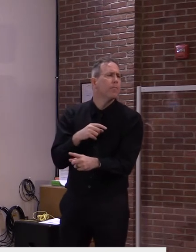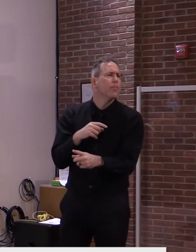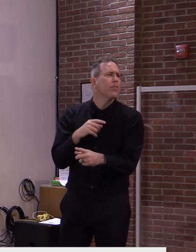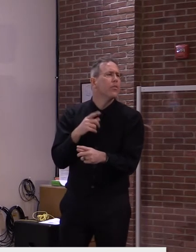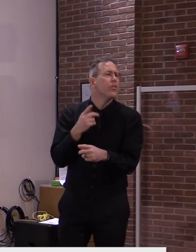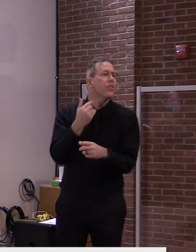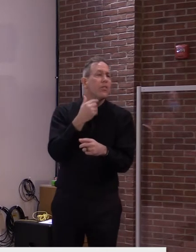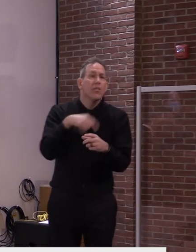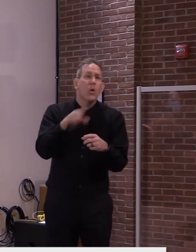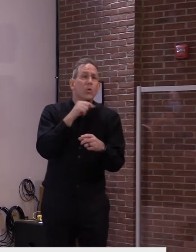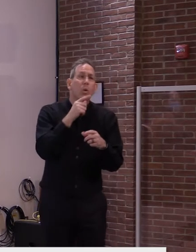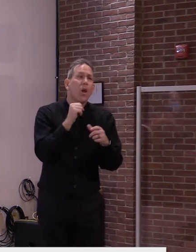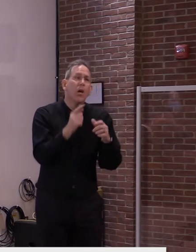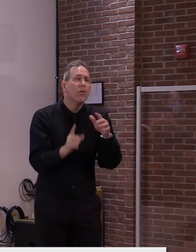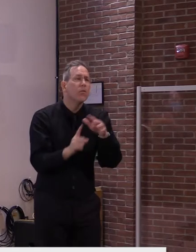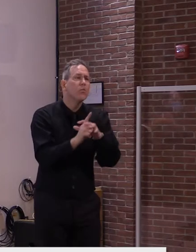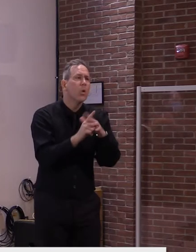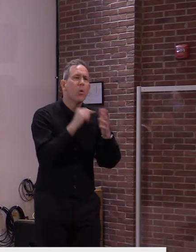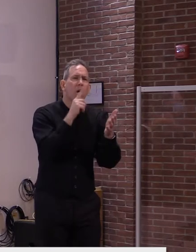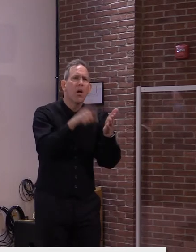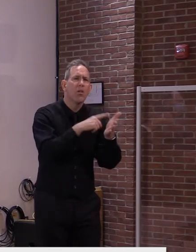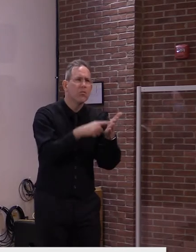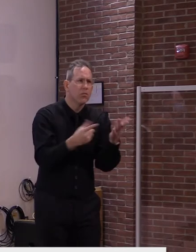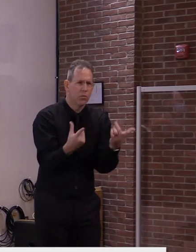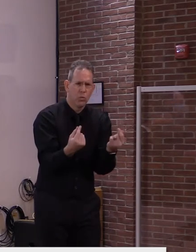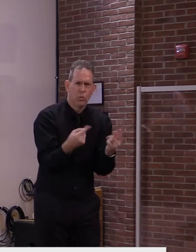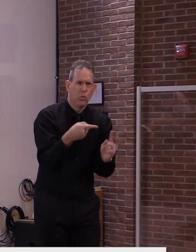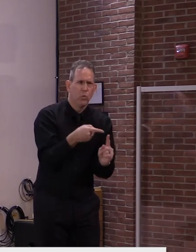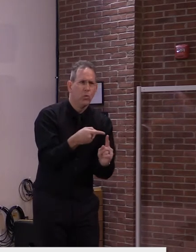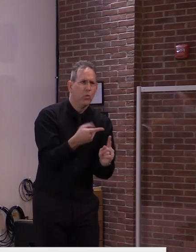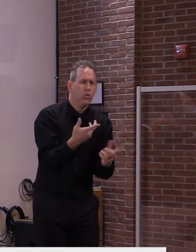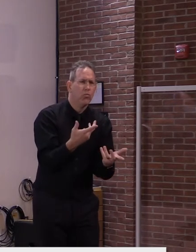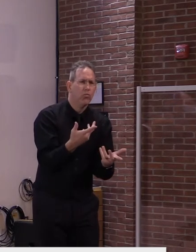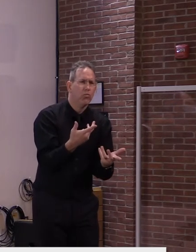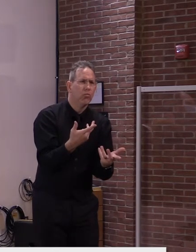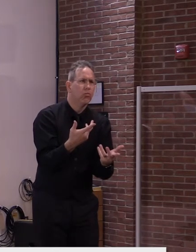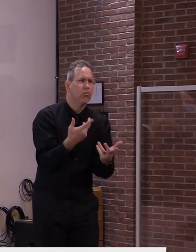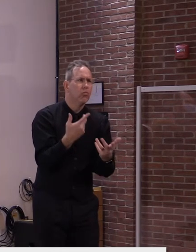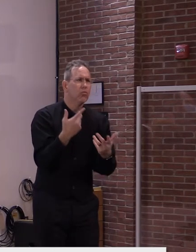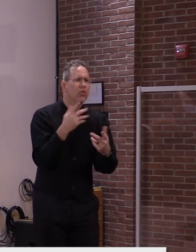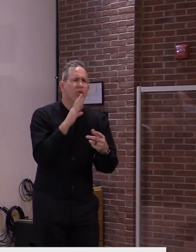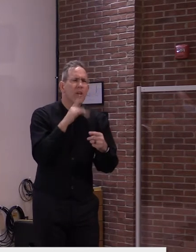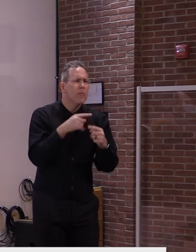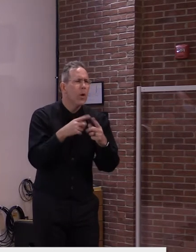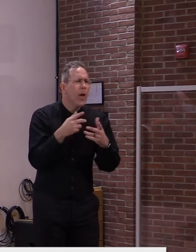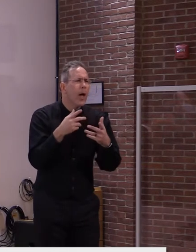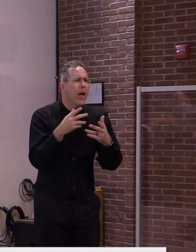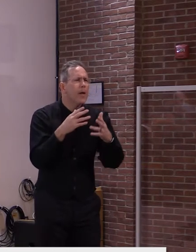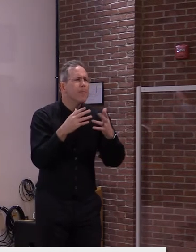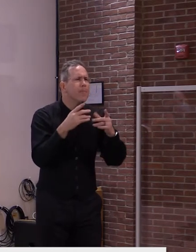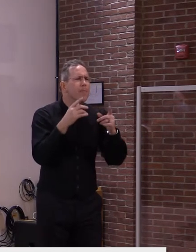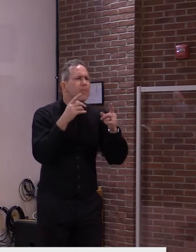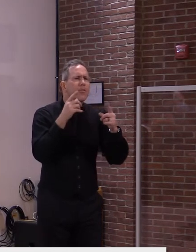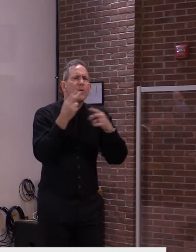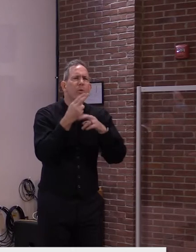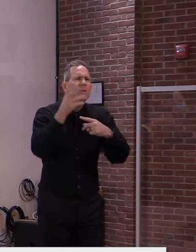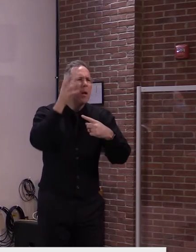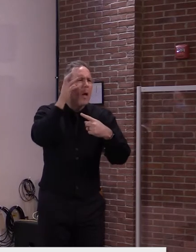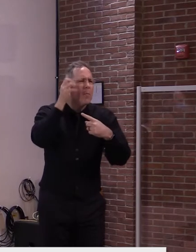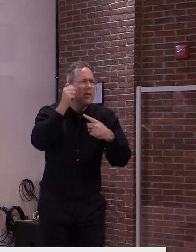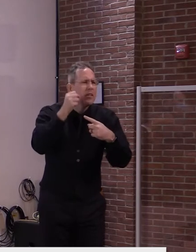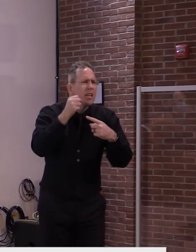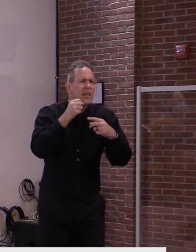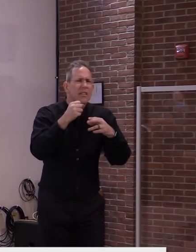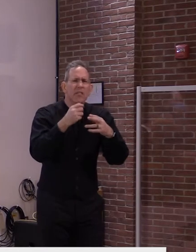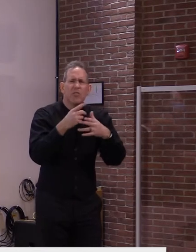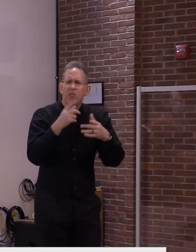vaccine distribution? And can you say a little bit more about the Vermont Common Sense the vaccine clinic operators will exercise to avoid wasting any